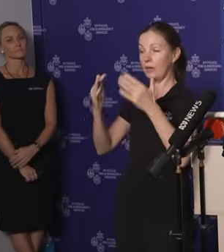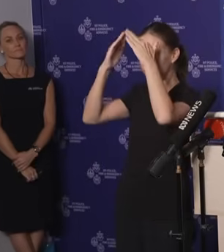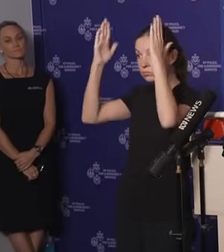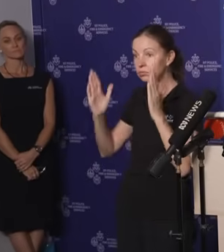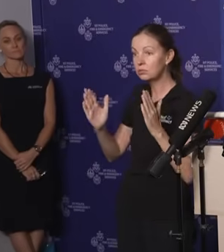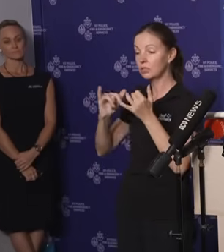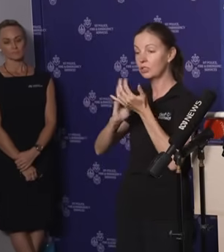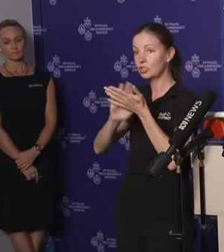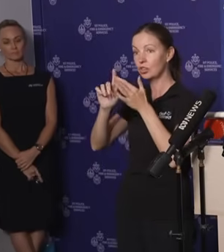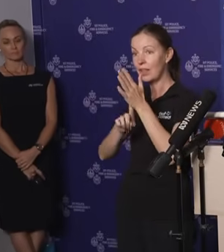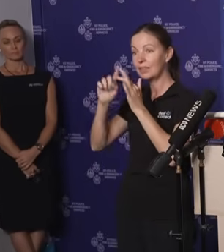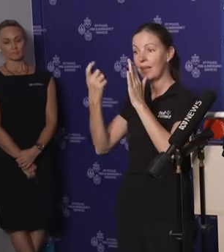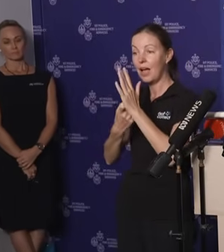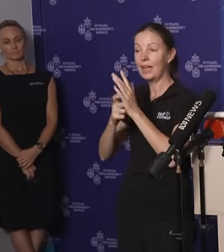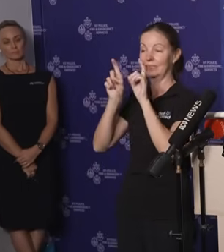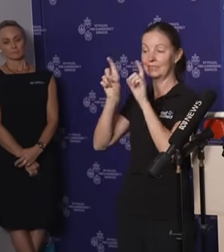out.